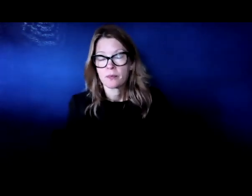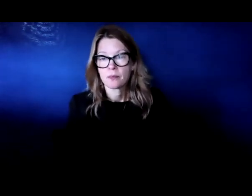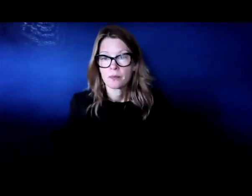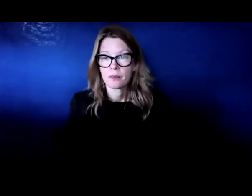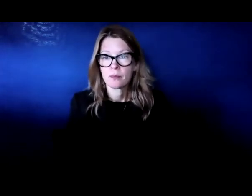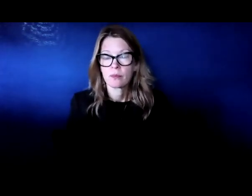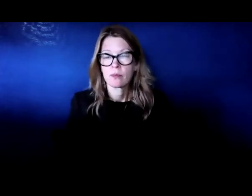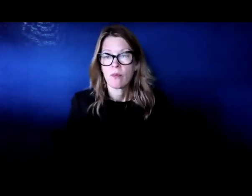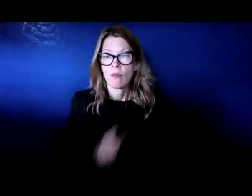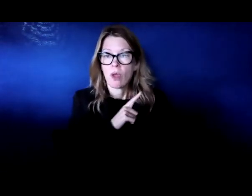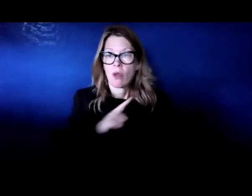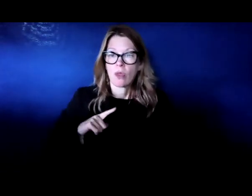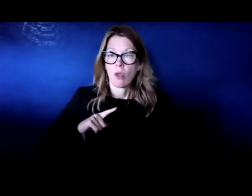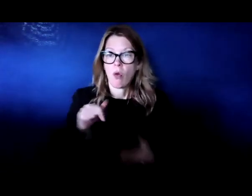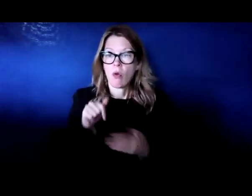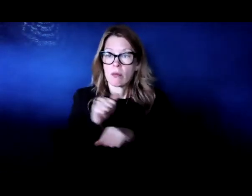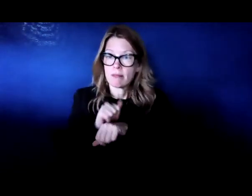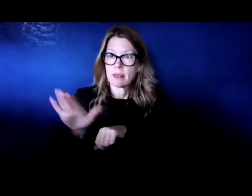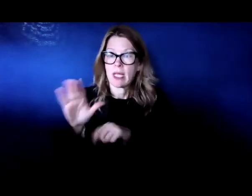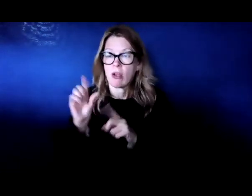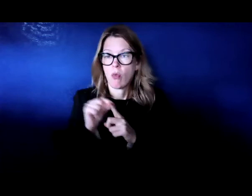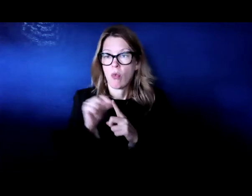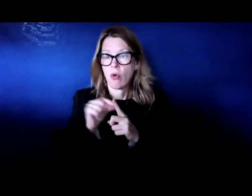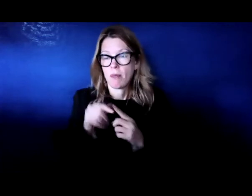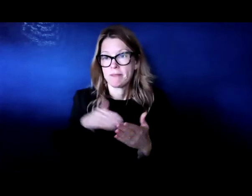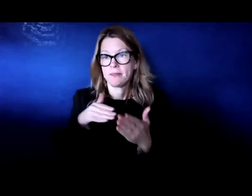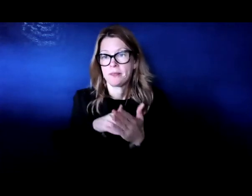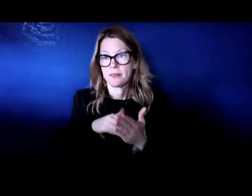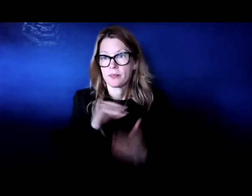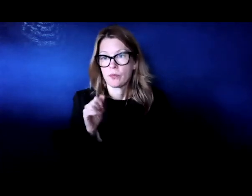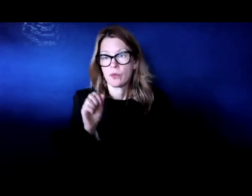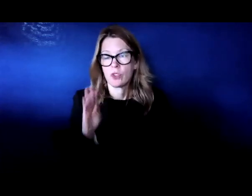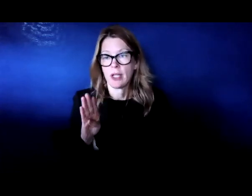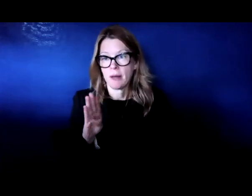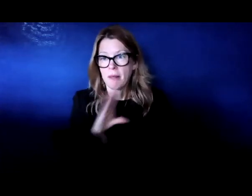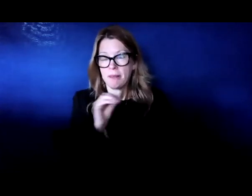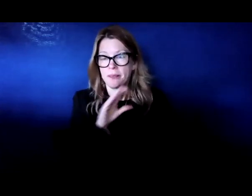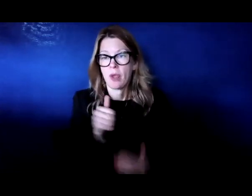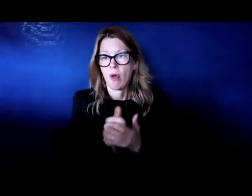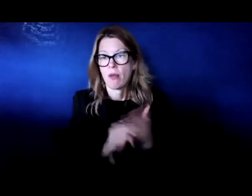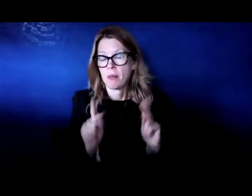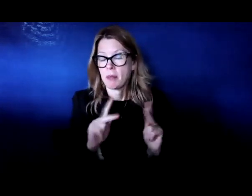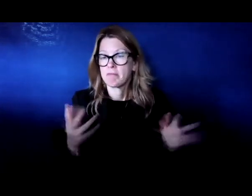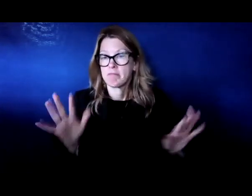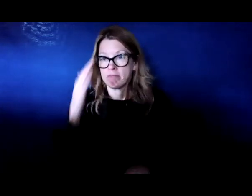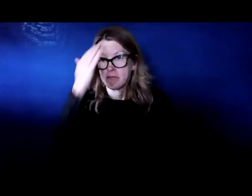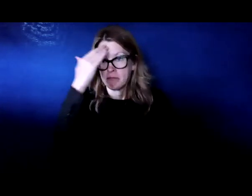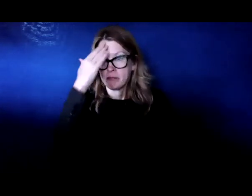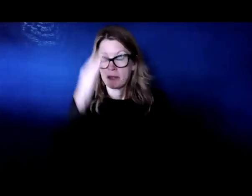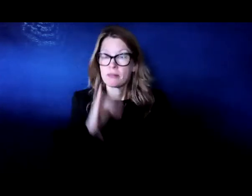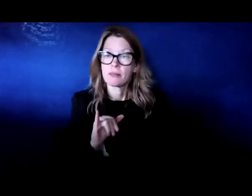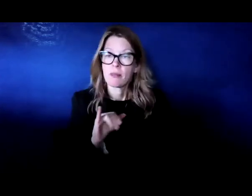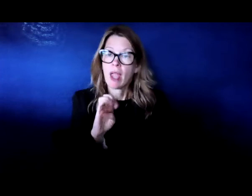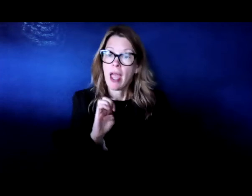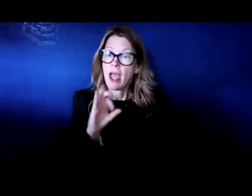The Lord sent a word against Jacob, and it fell on Israel, and all the people knew it, Ephraim and the